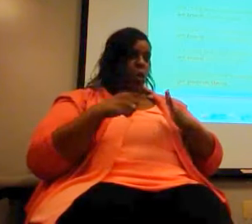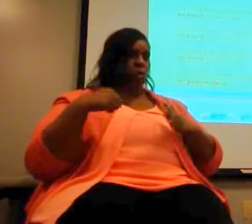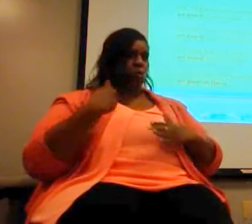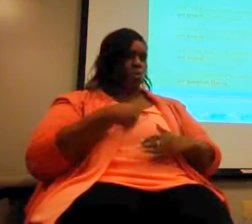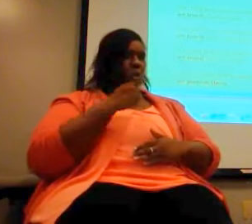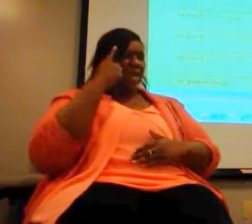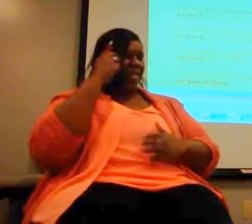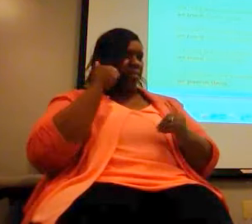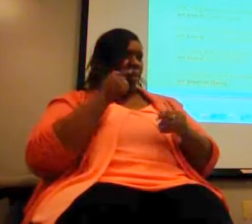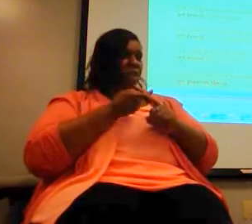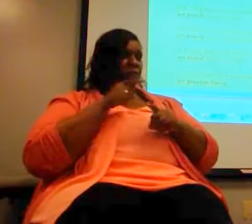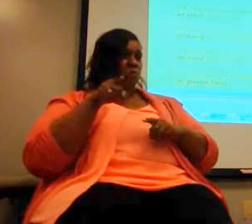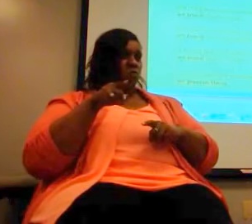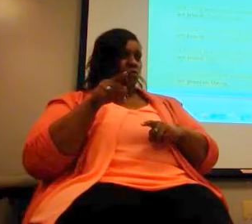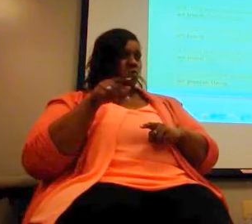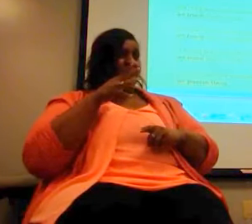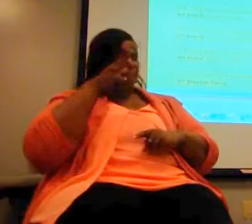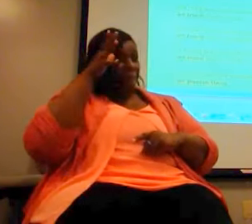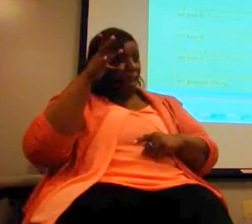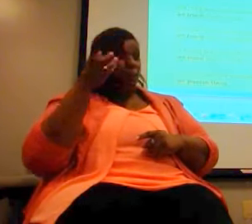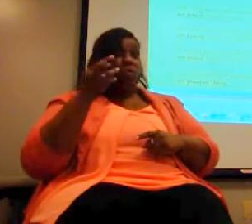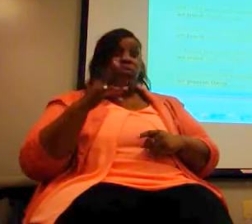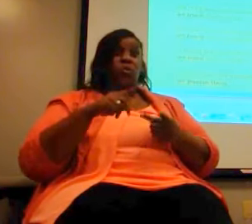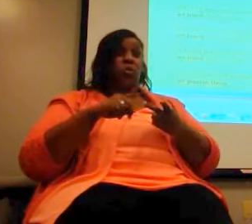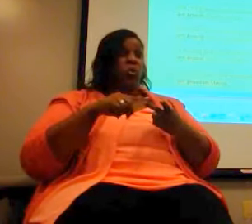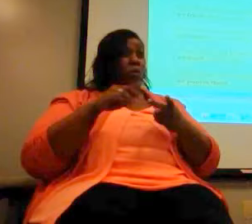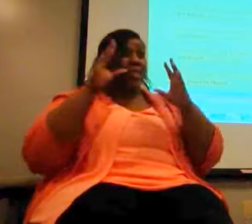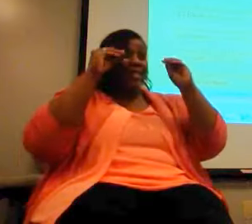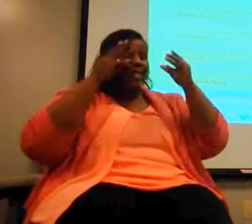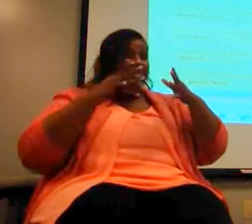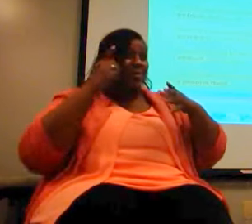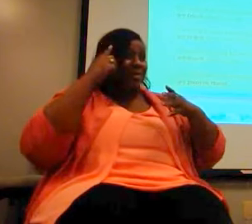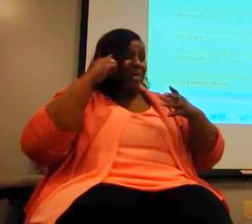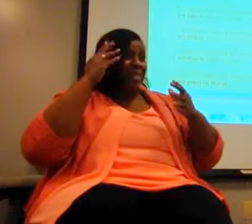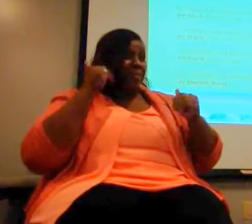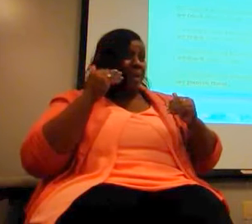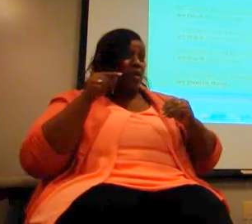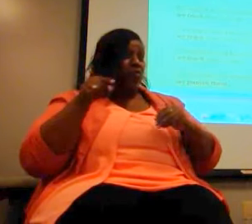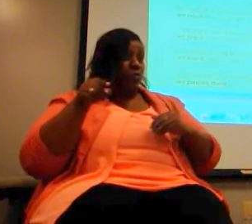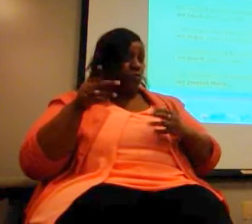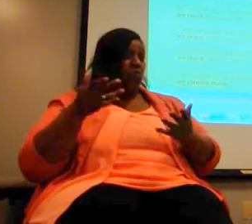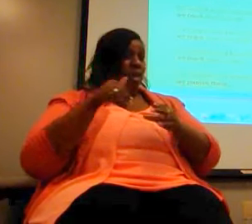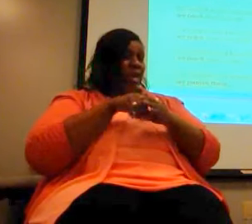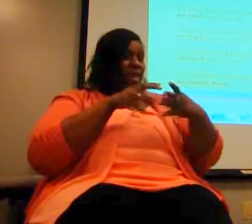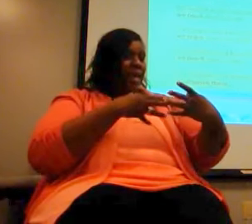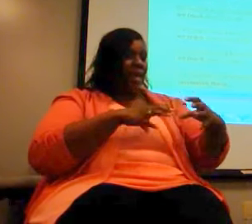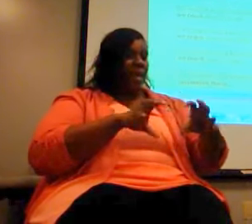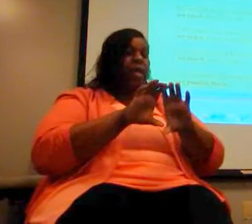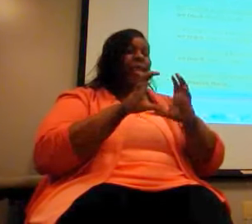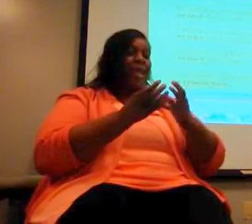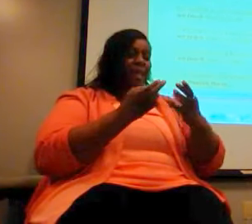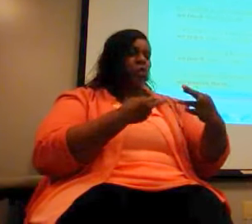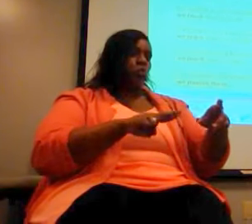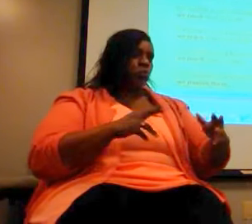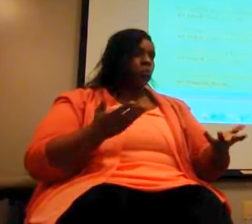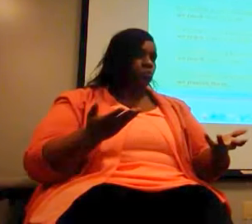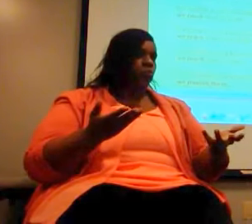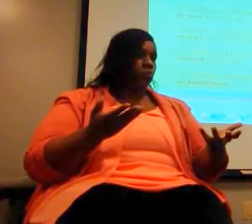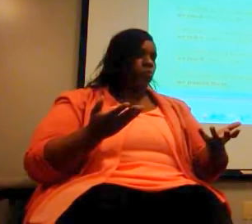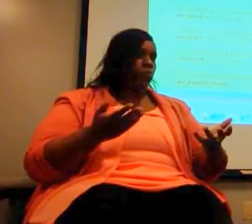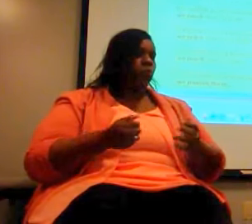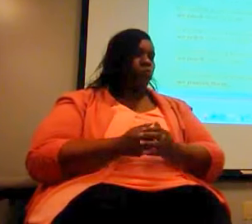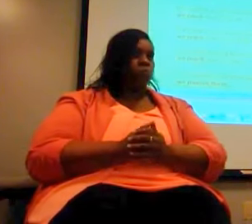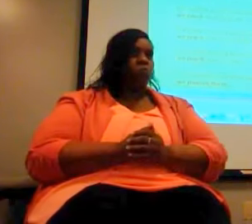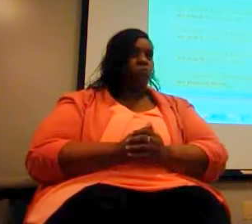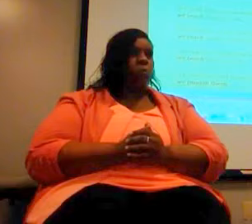of them as parents, what the teachers teach them, what is expected of them in their classrooms.